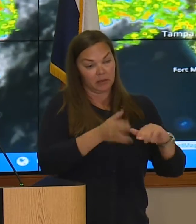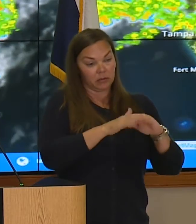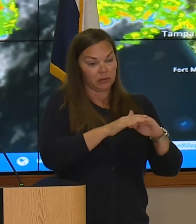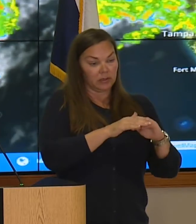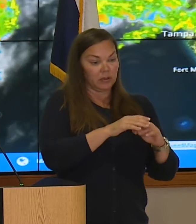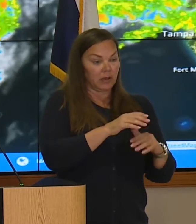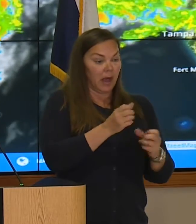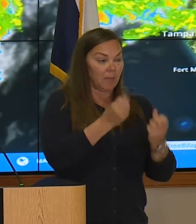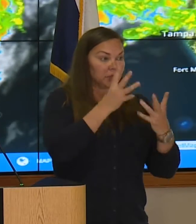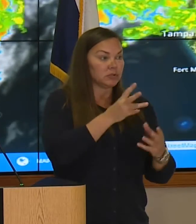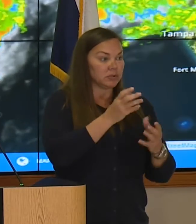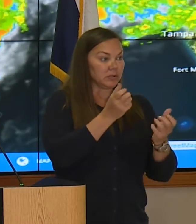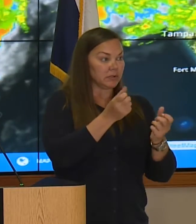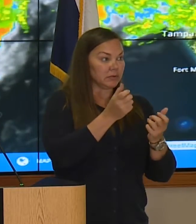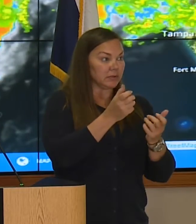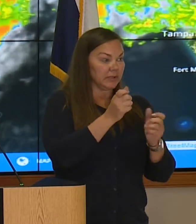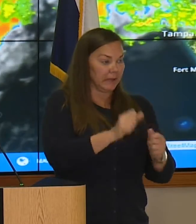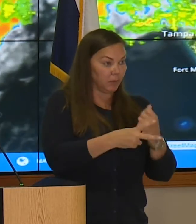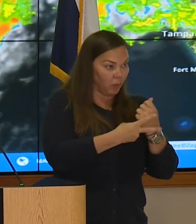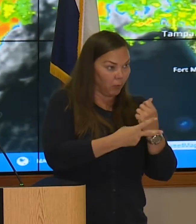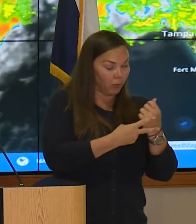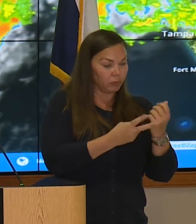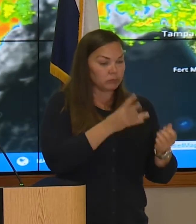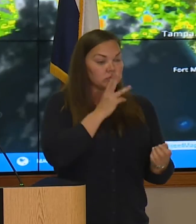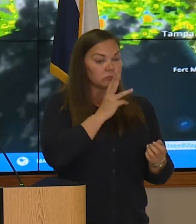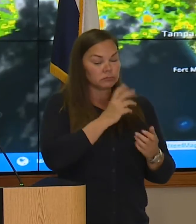volumetric capacity, whether it's